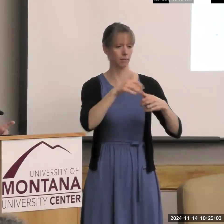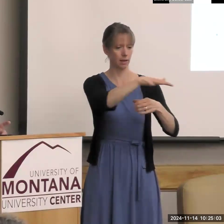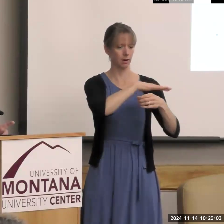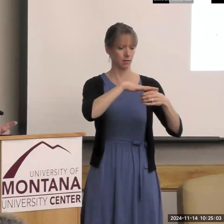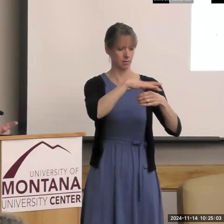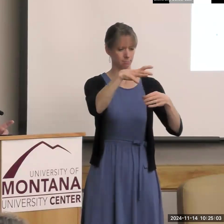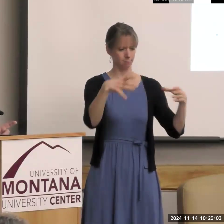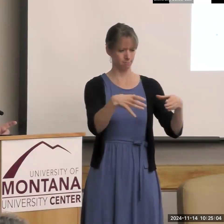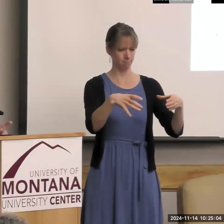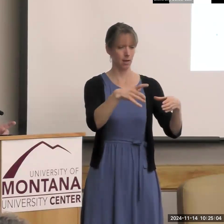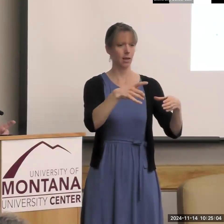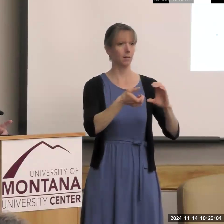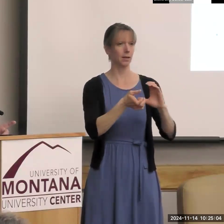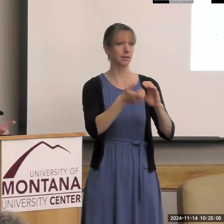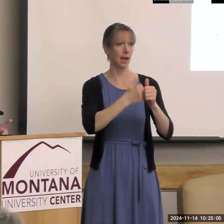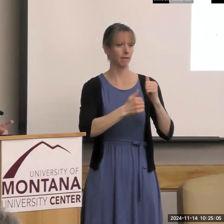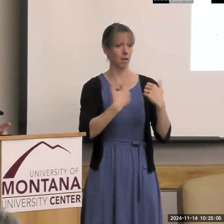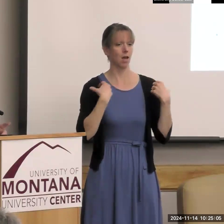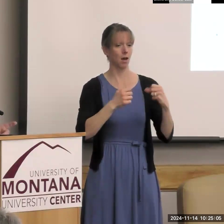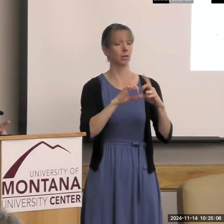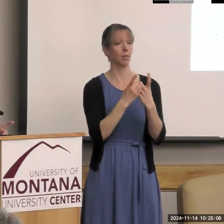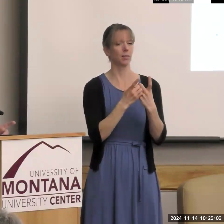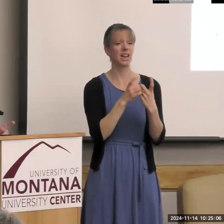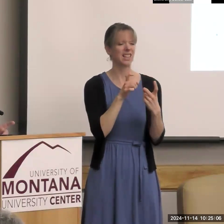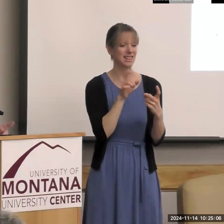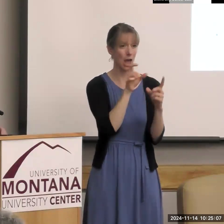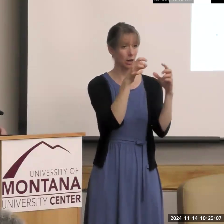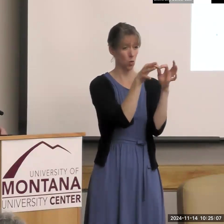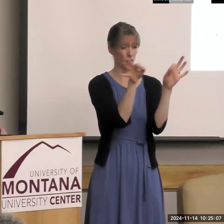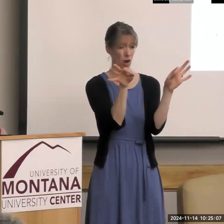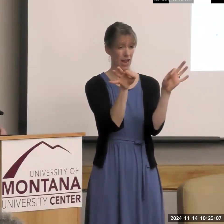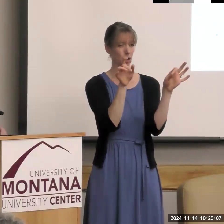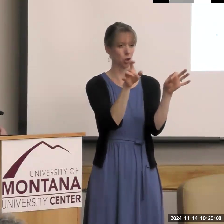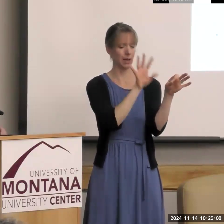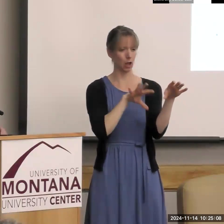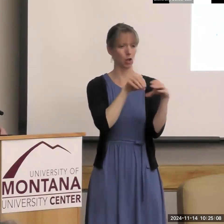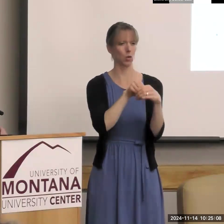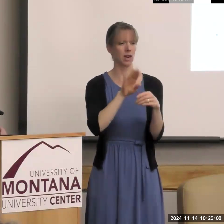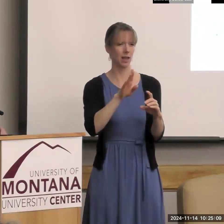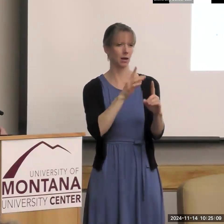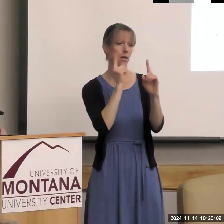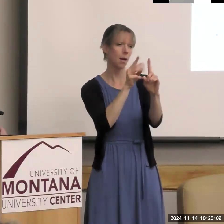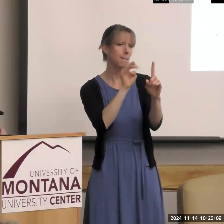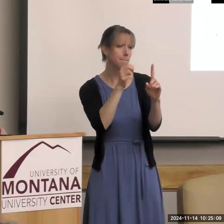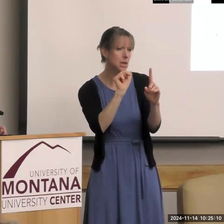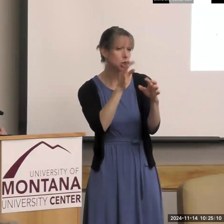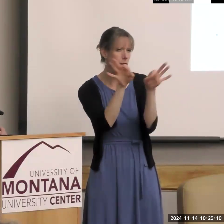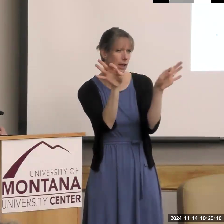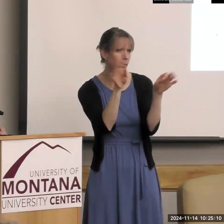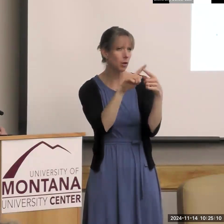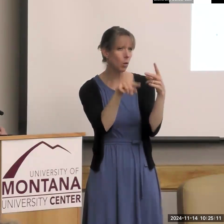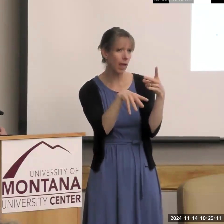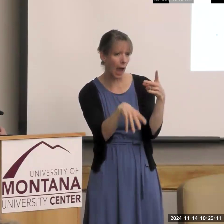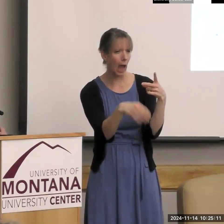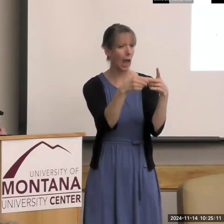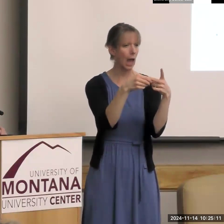of that will be virtually every health department's mission statement. It'll be in there somehow, right? Some different order, or they may have an add-on to that,